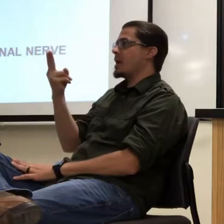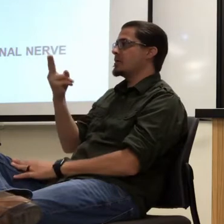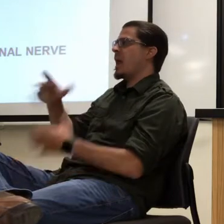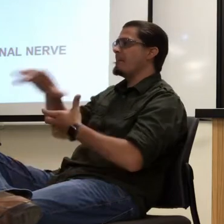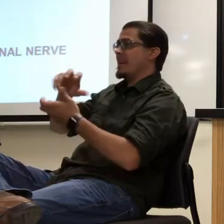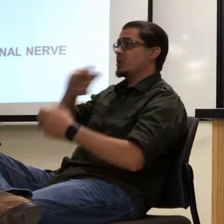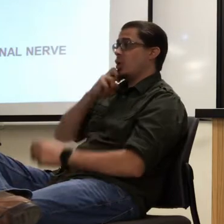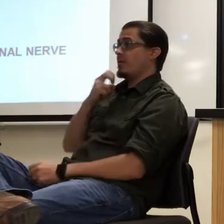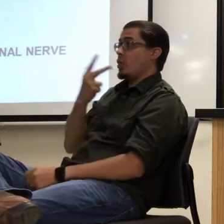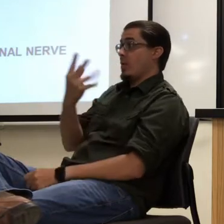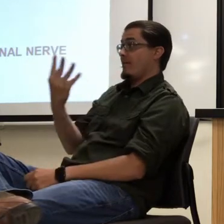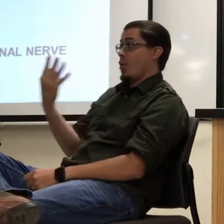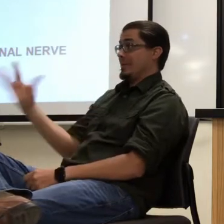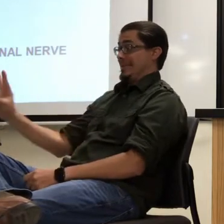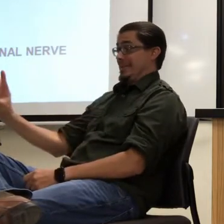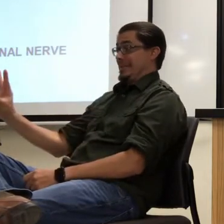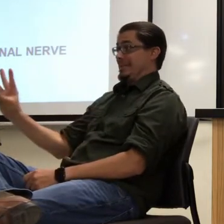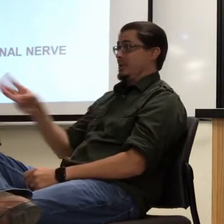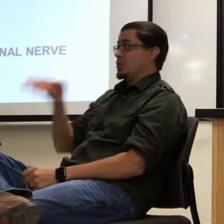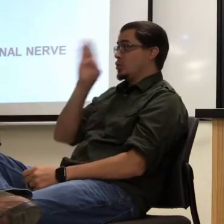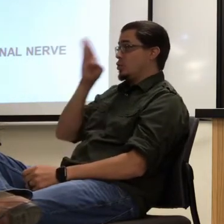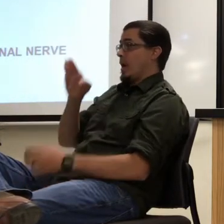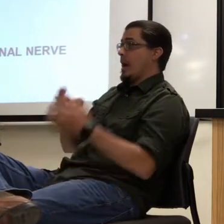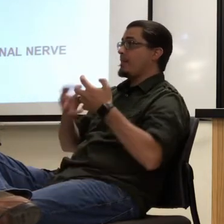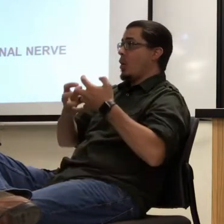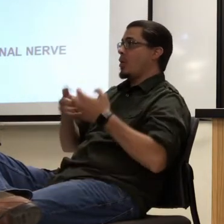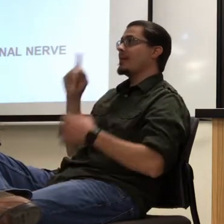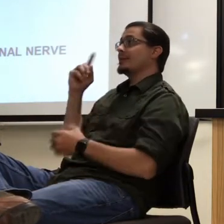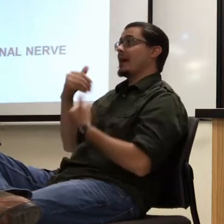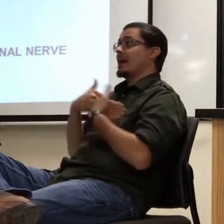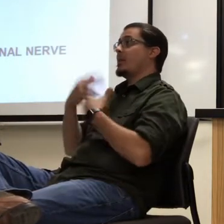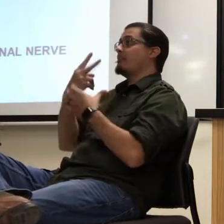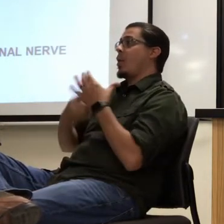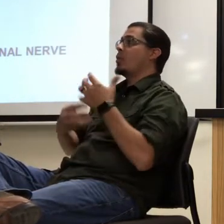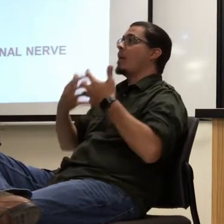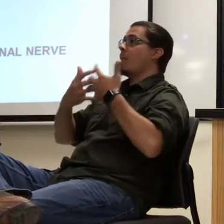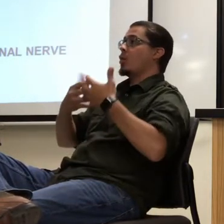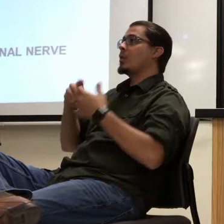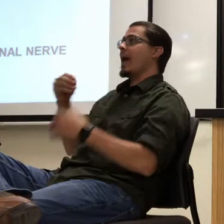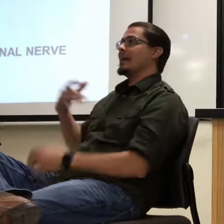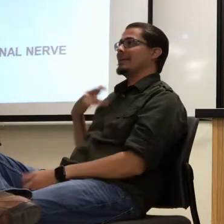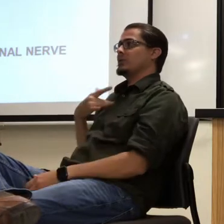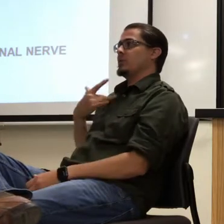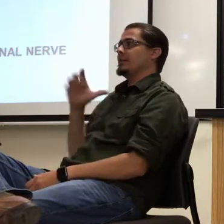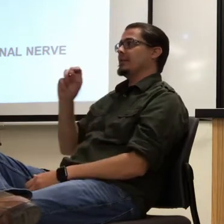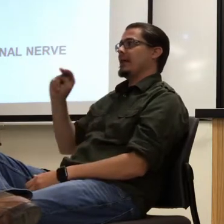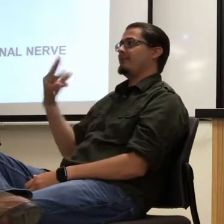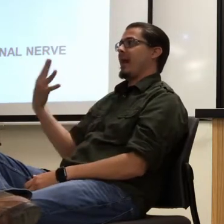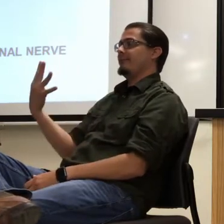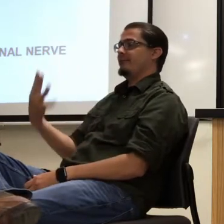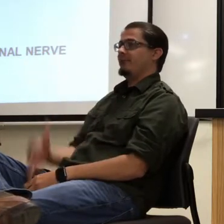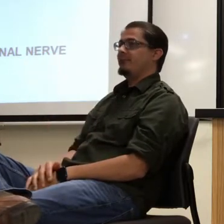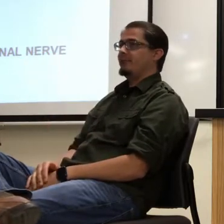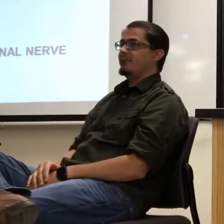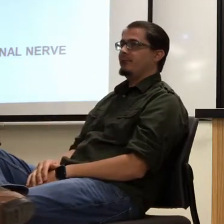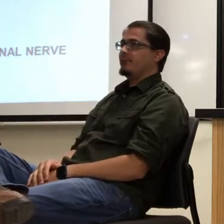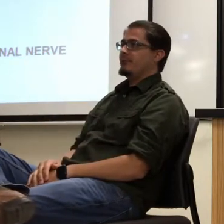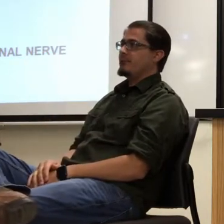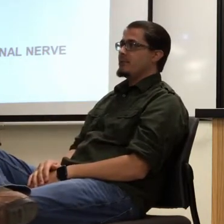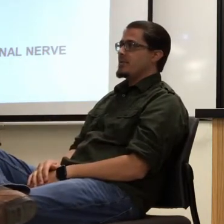3, 4, and 6 were strictly motor. This is as a motor and sensory function. Cranial nerve 5.